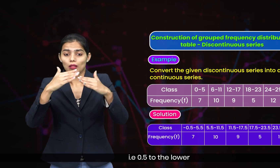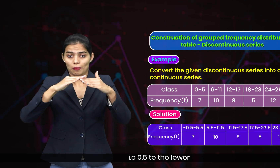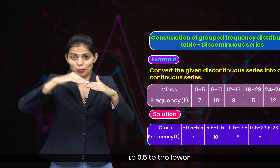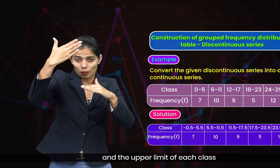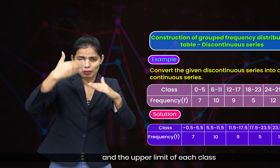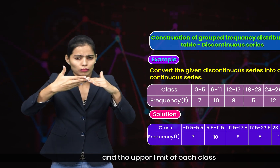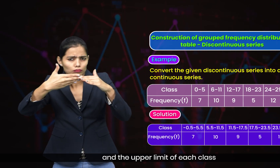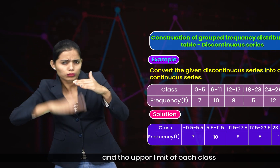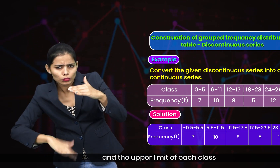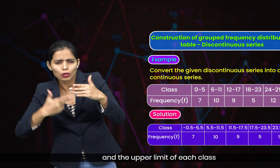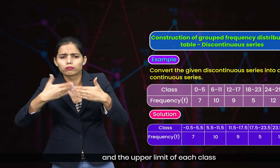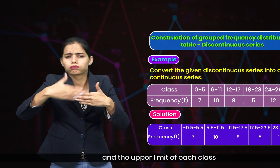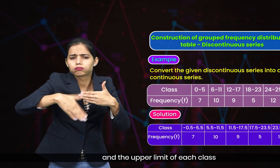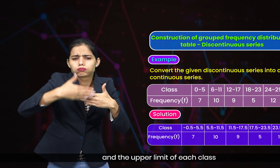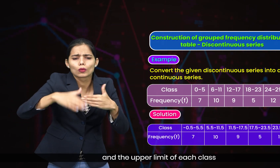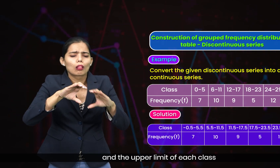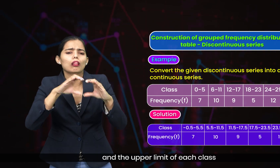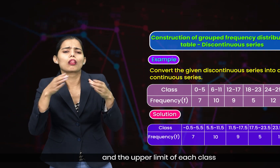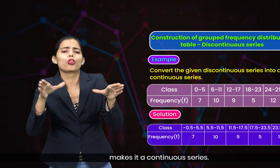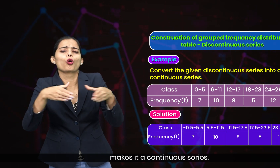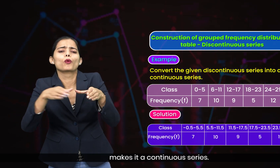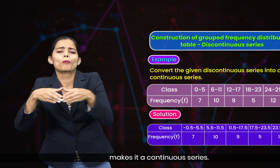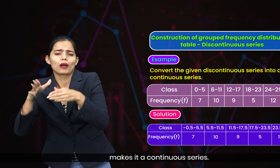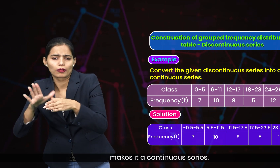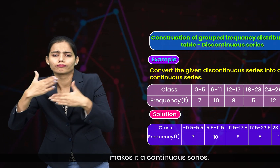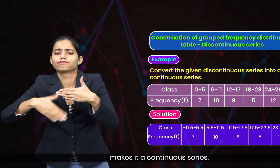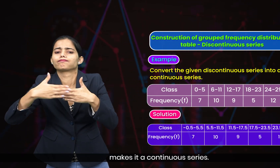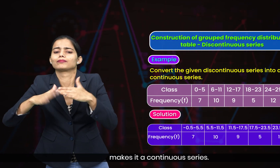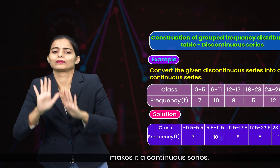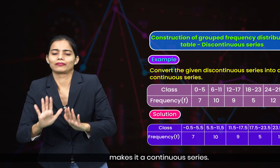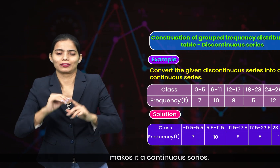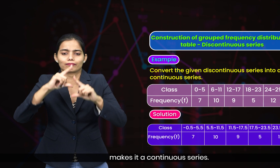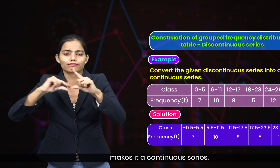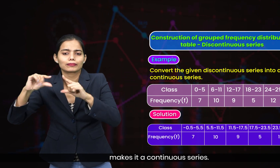lower and the upper limit of each class makes it a continuous series.